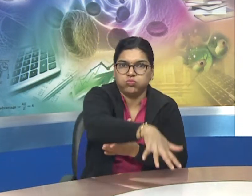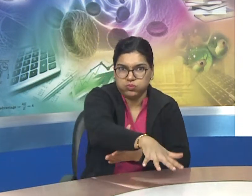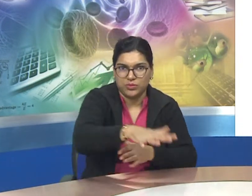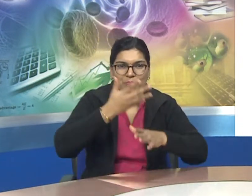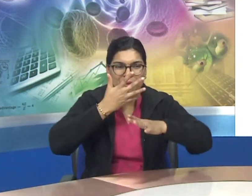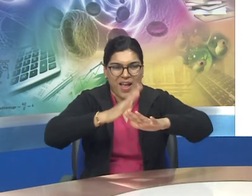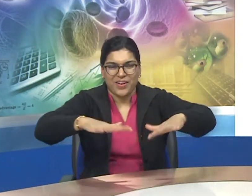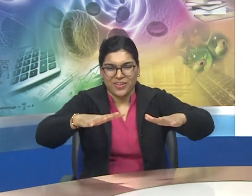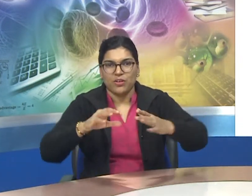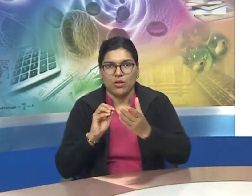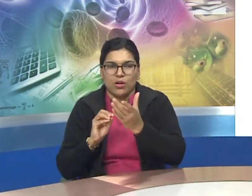Pumping.